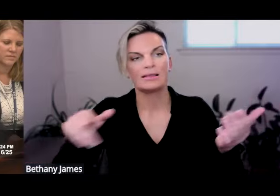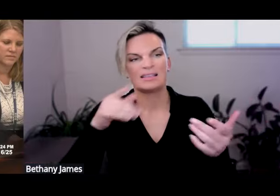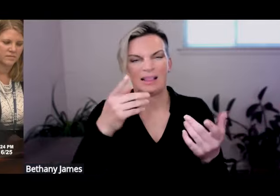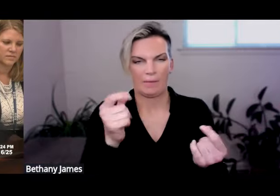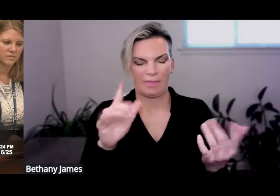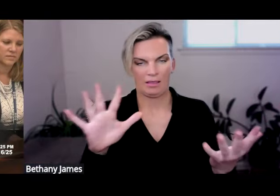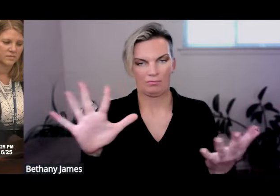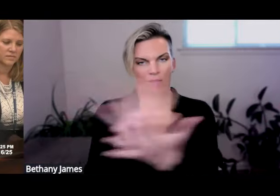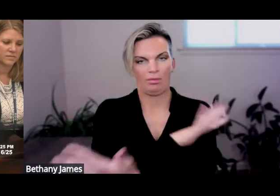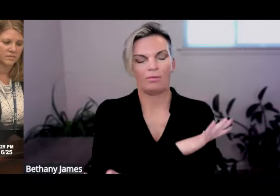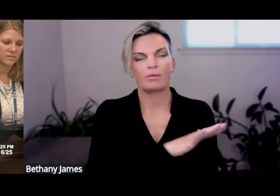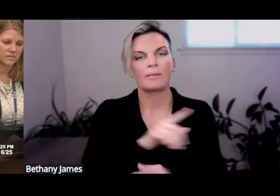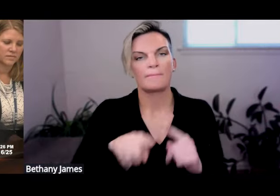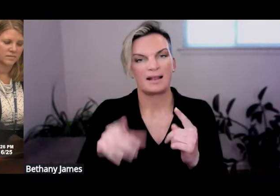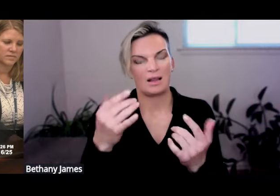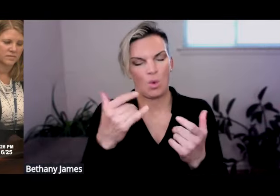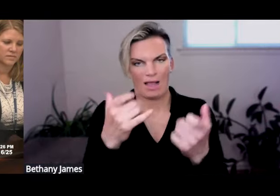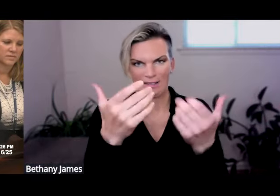things we're working on.